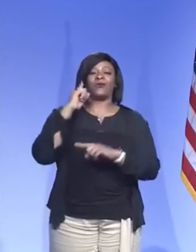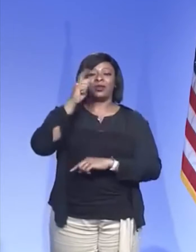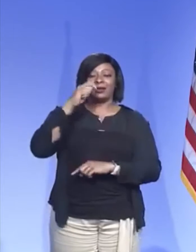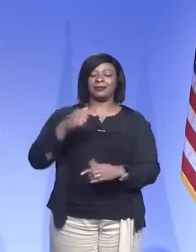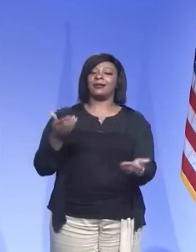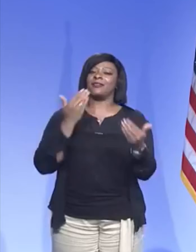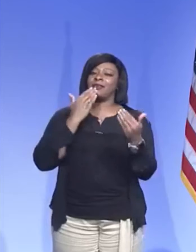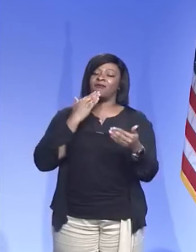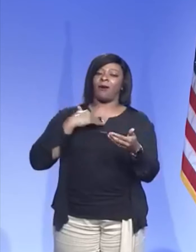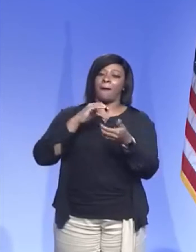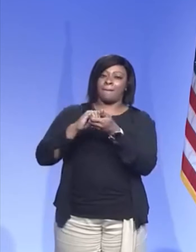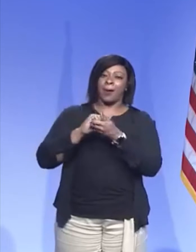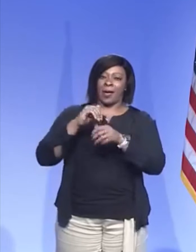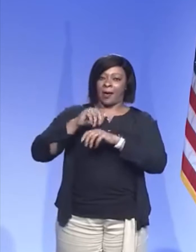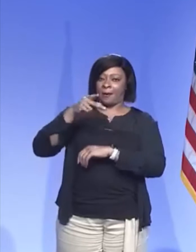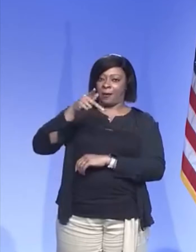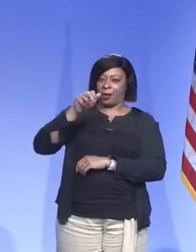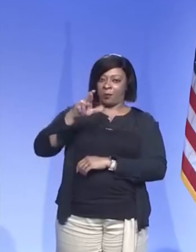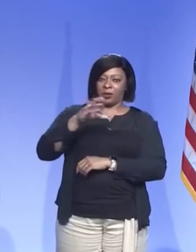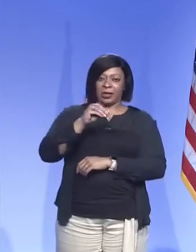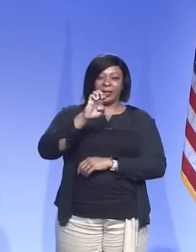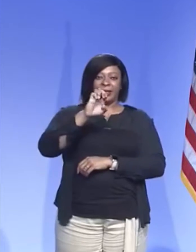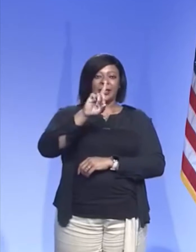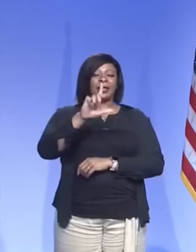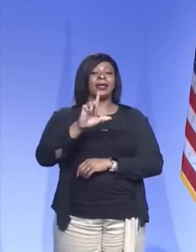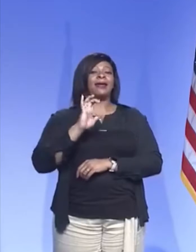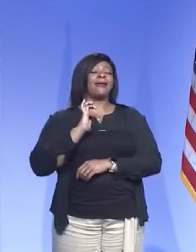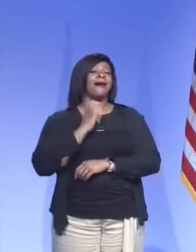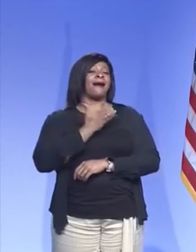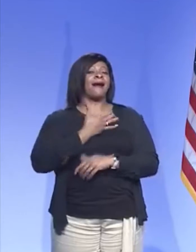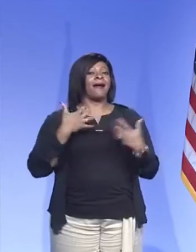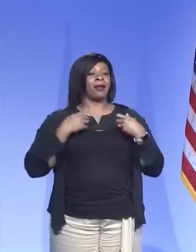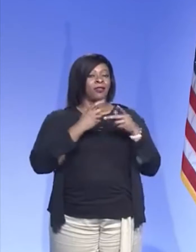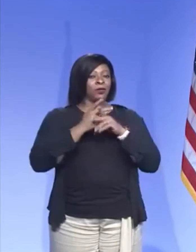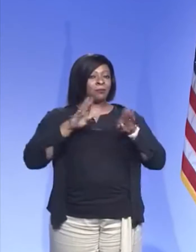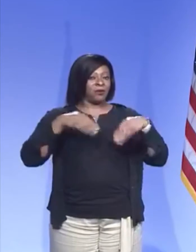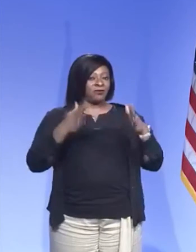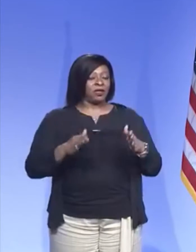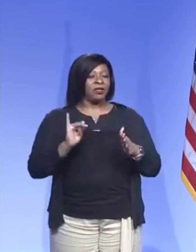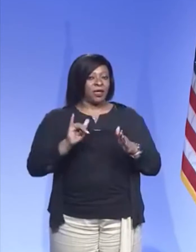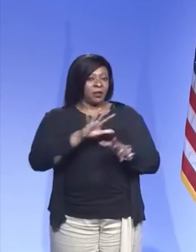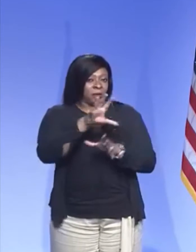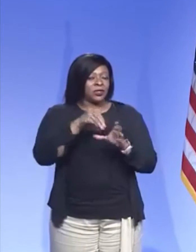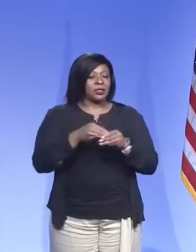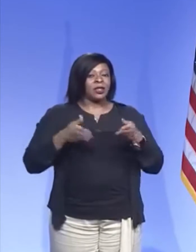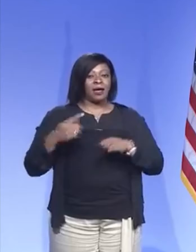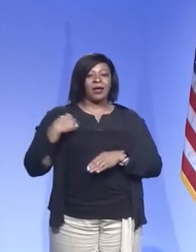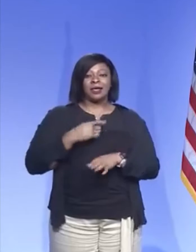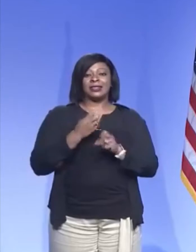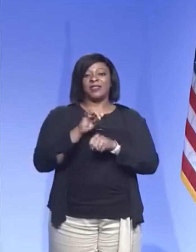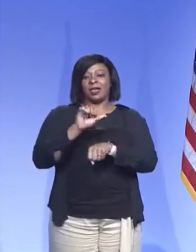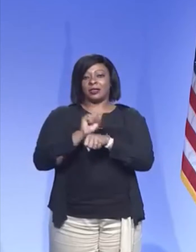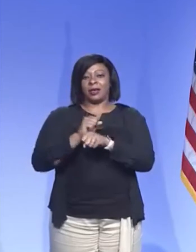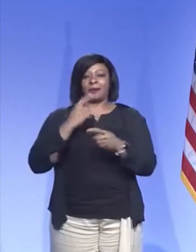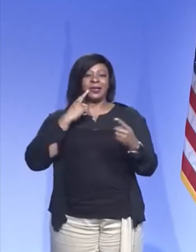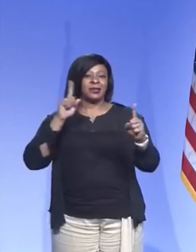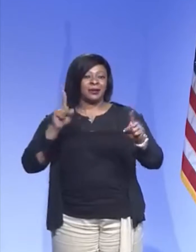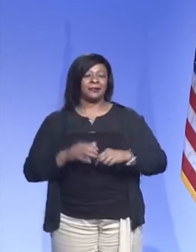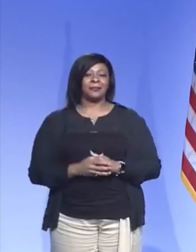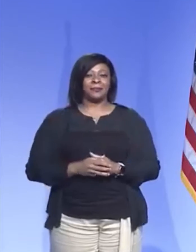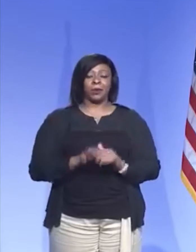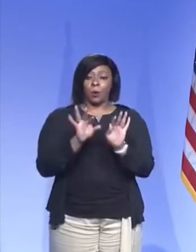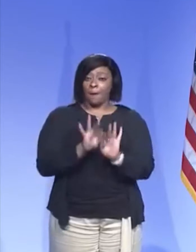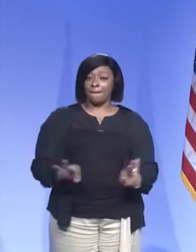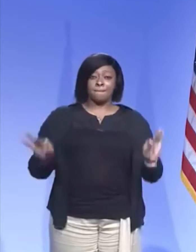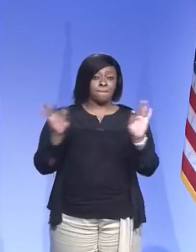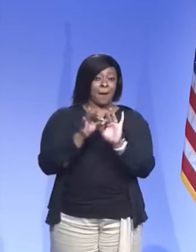for our partners at Poplar and AEL and our healthcare providers who participated in allowing us to get that job done. The important message